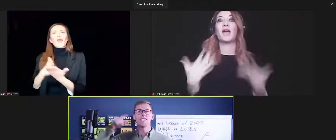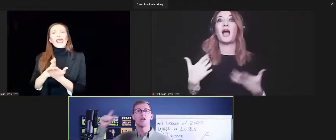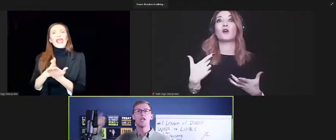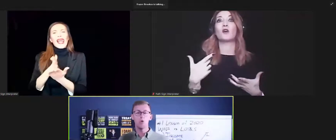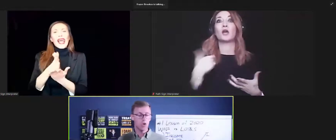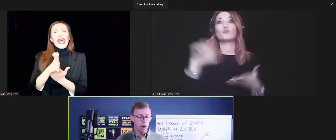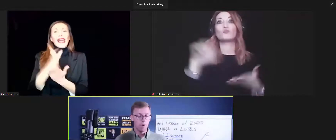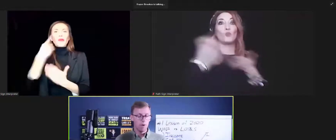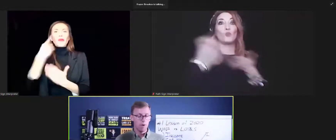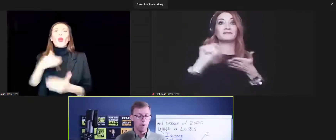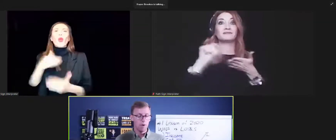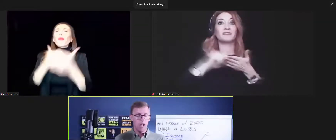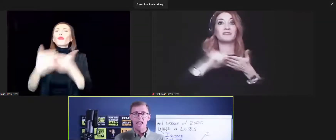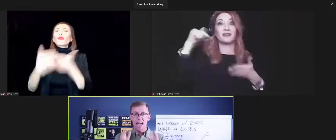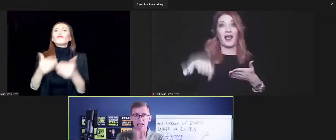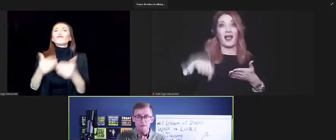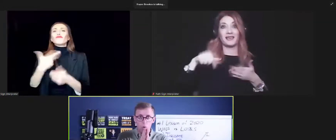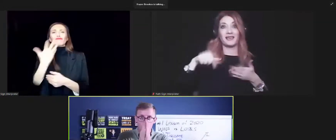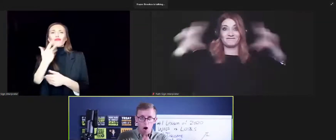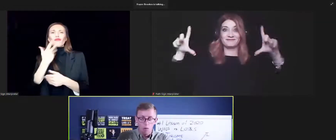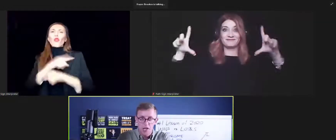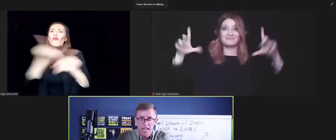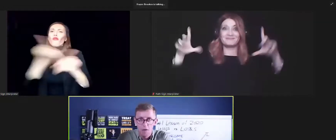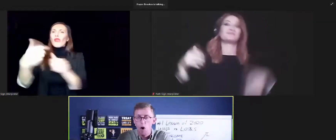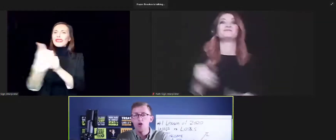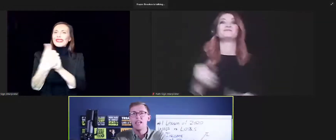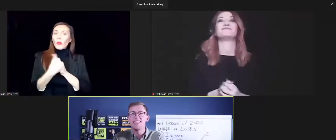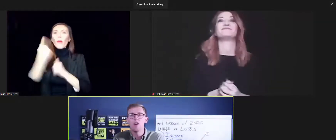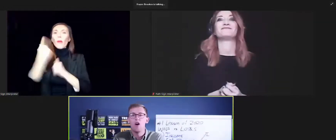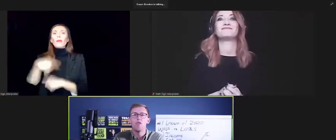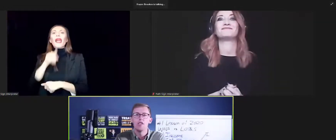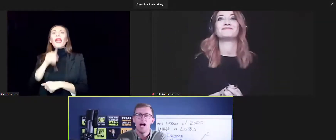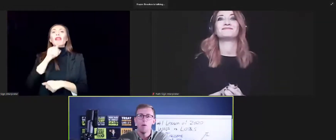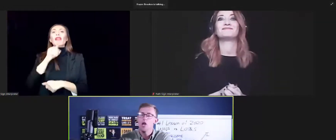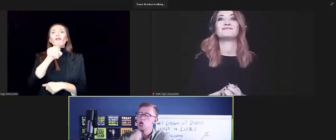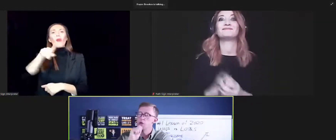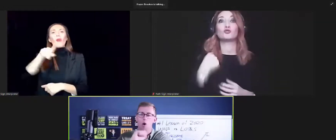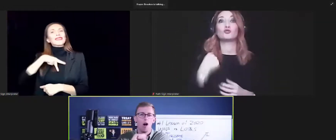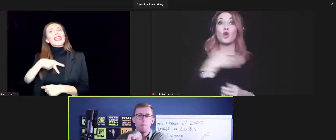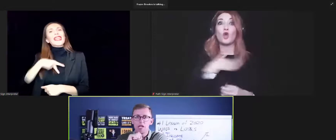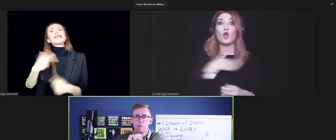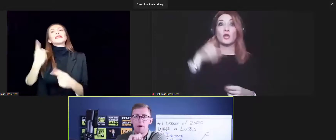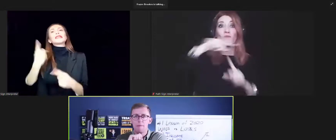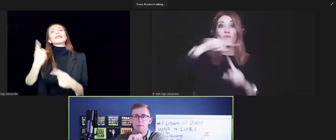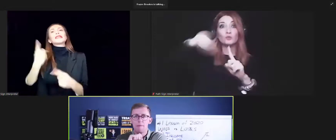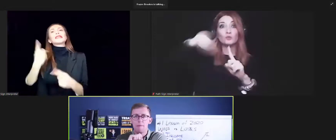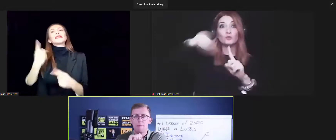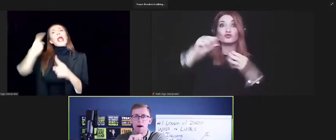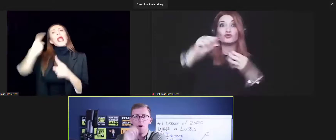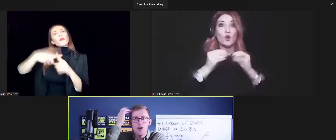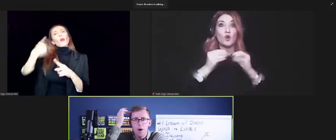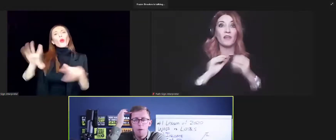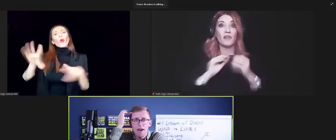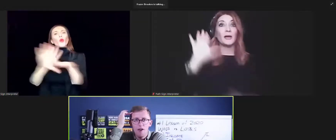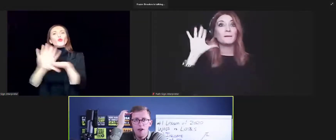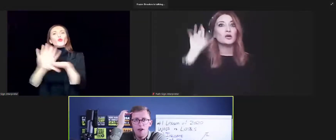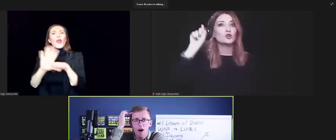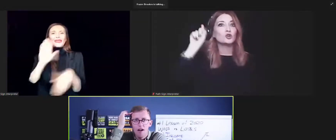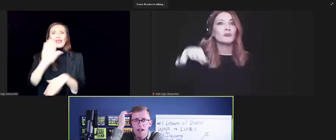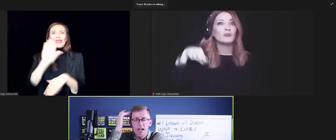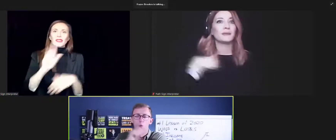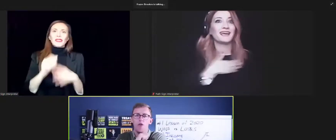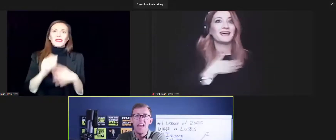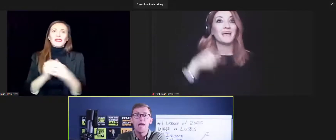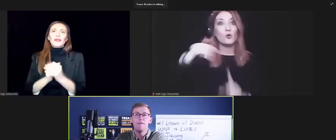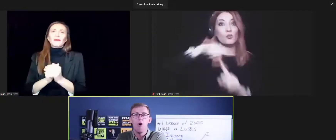it to you. So if you are listening and watching in on this now, just put on your piece of paper, whether you know it up here or not,